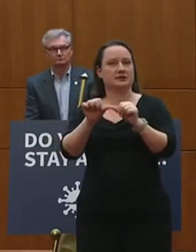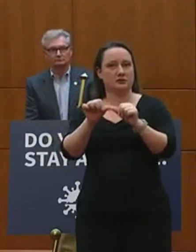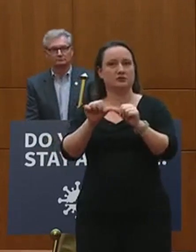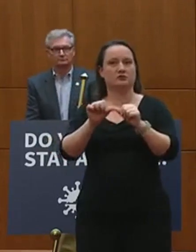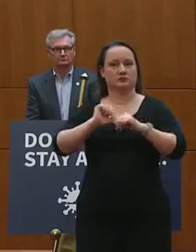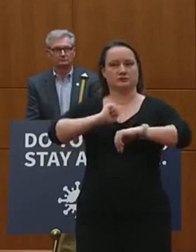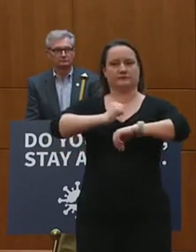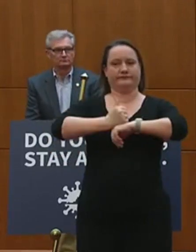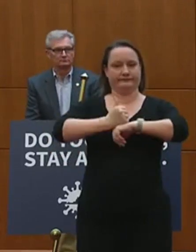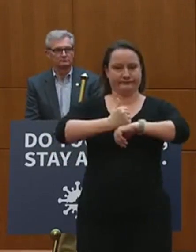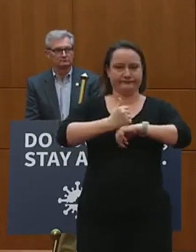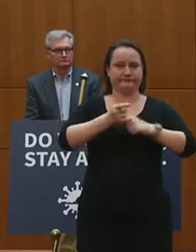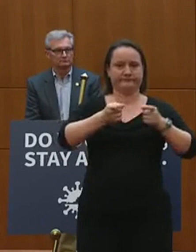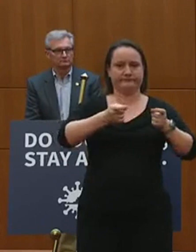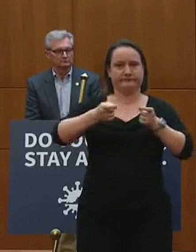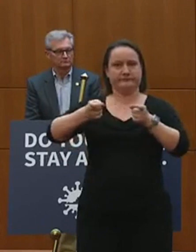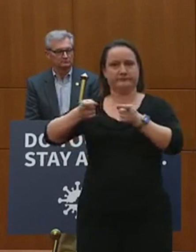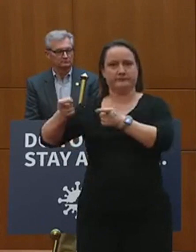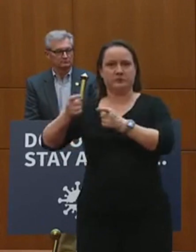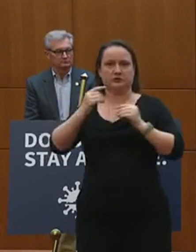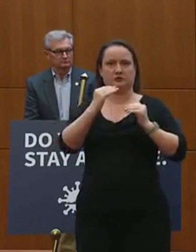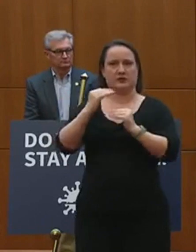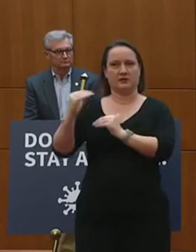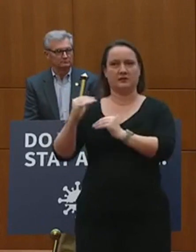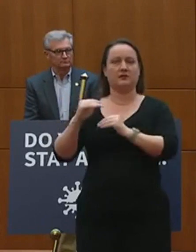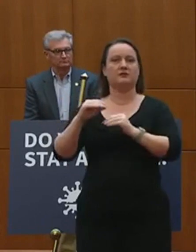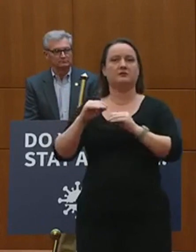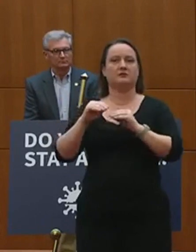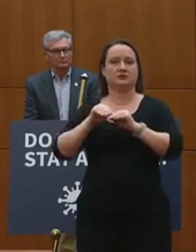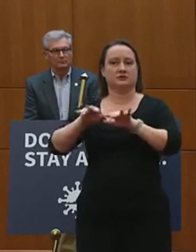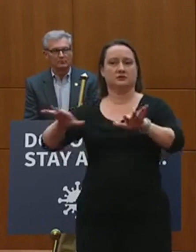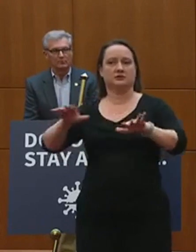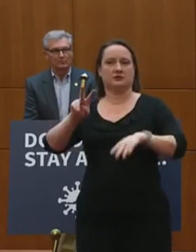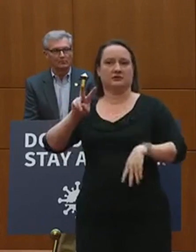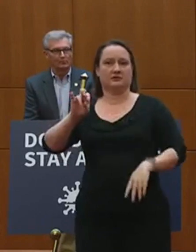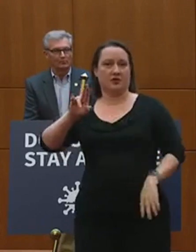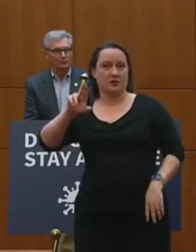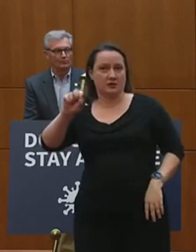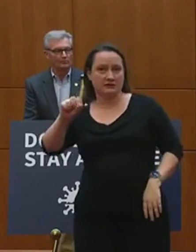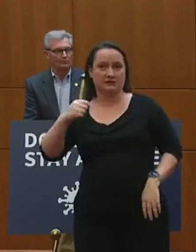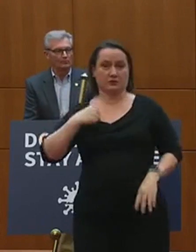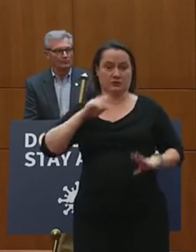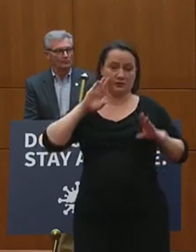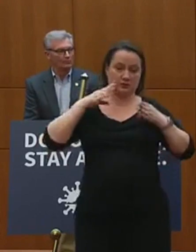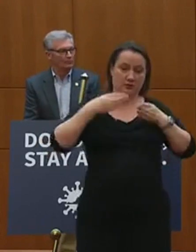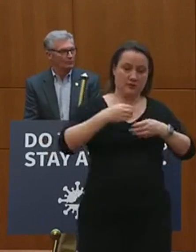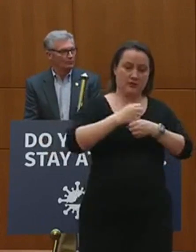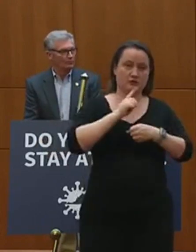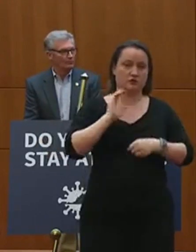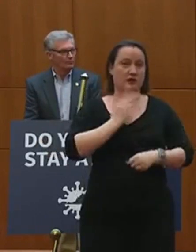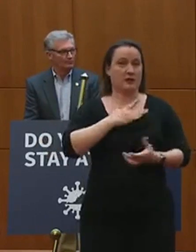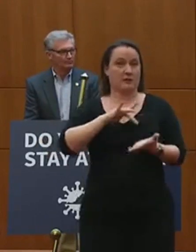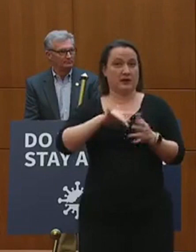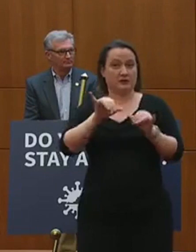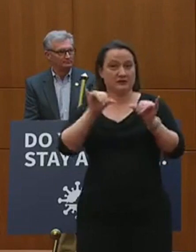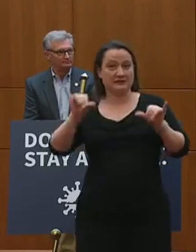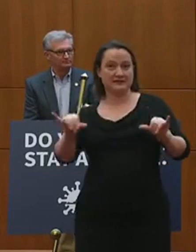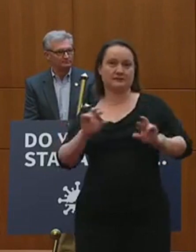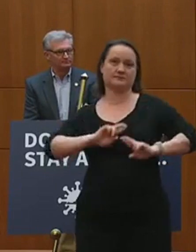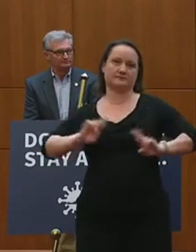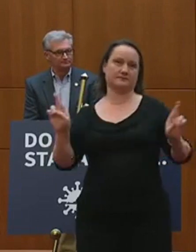to contain the spread of this virus, and we are focusing our efforts on making sure that our medical system is